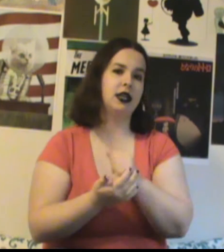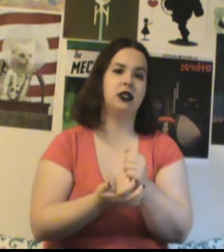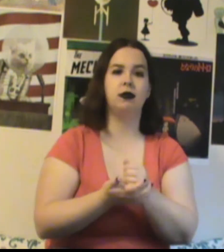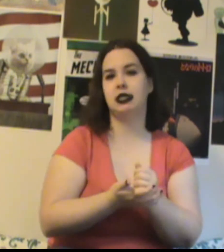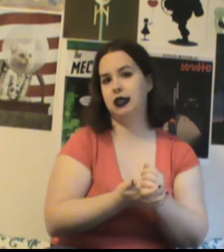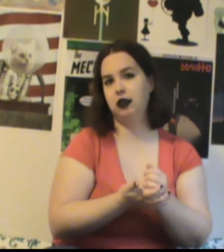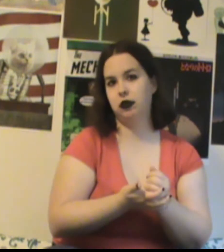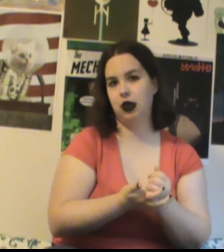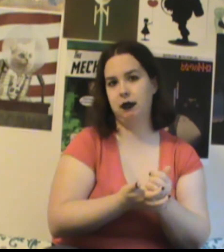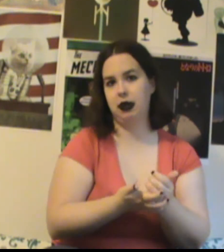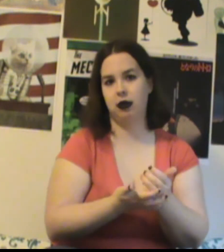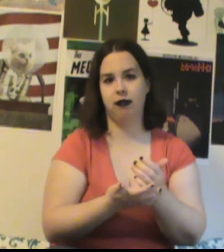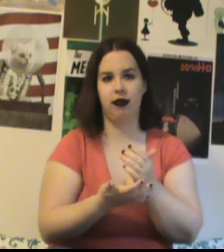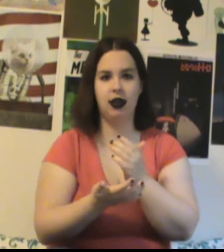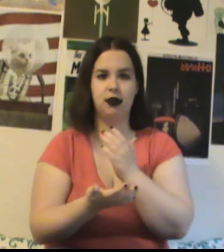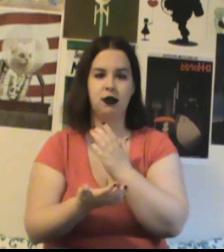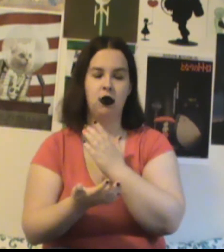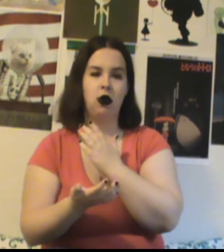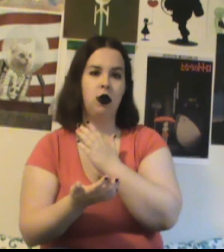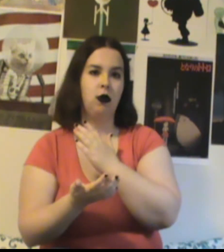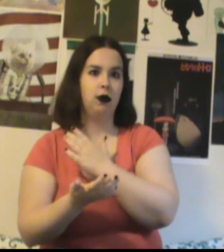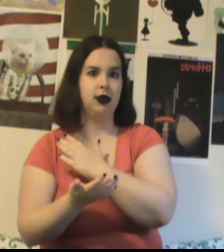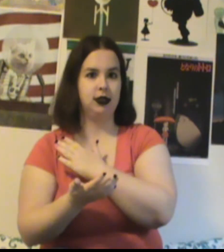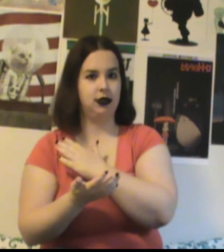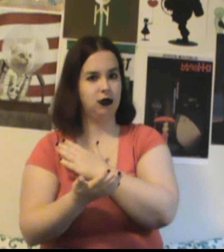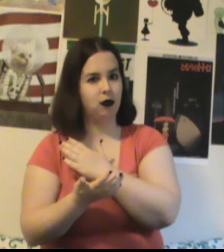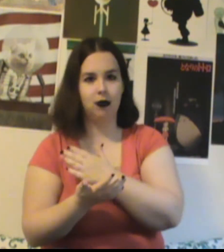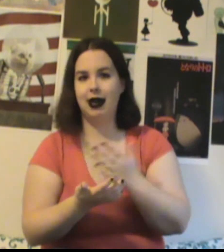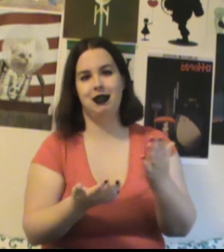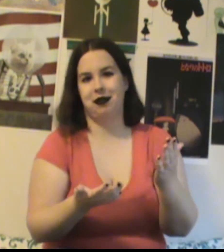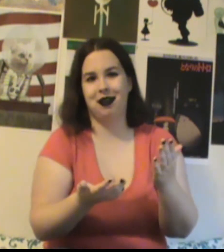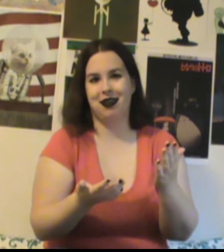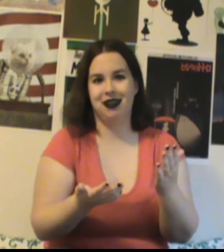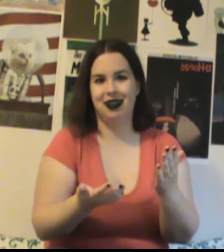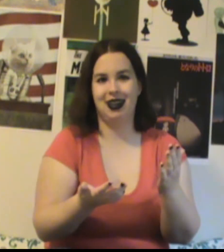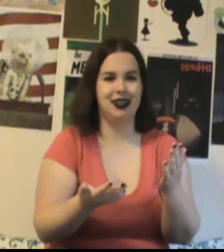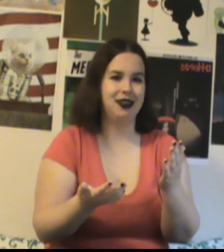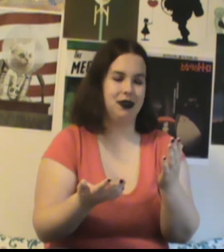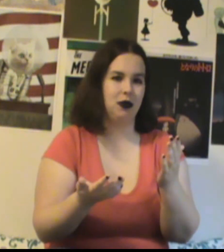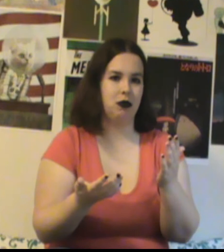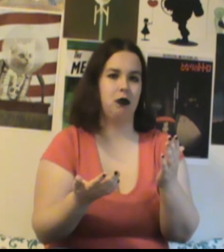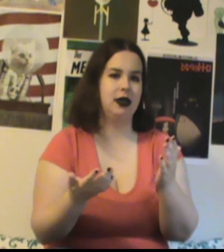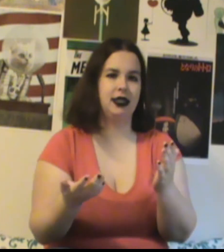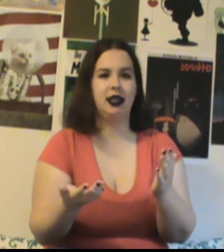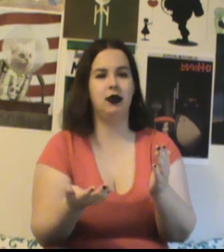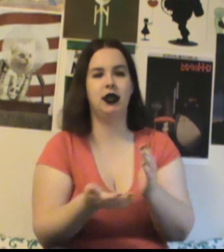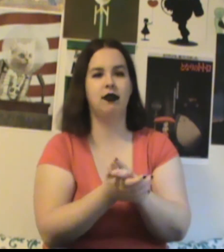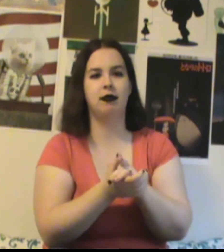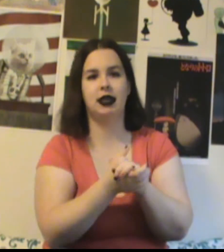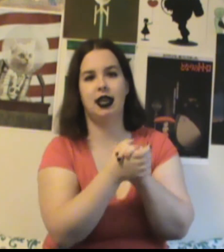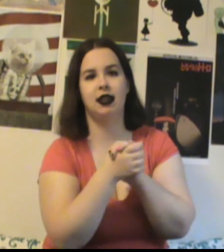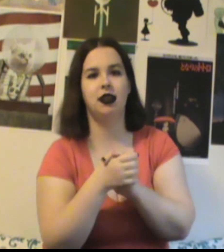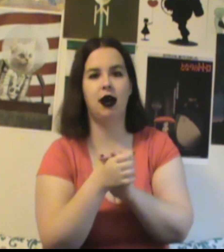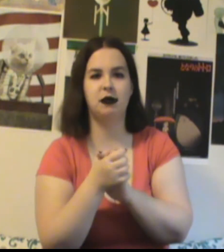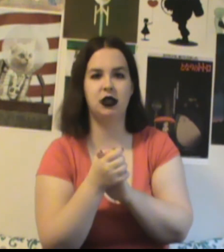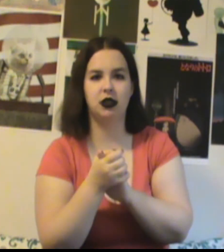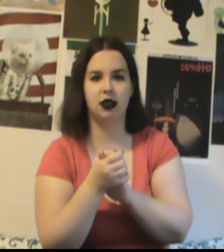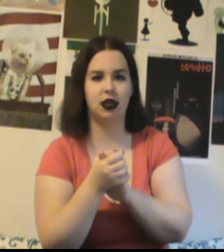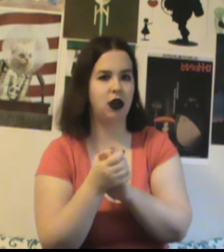she was a little drunk, but her friend was way drunker and wasn't even giving Michaela the option to like call